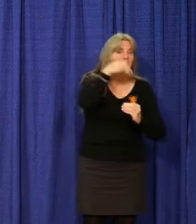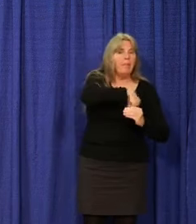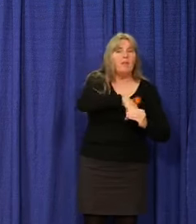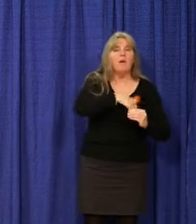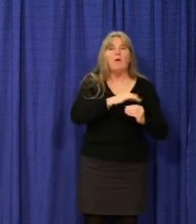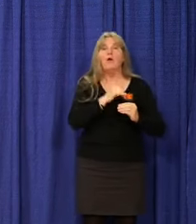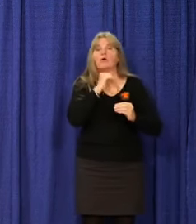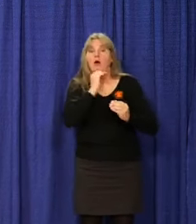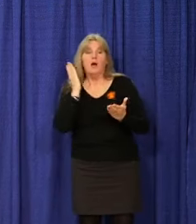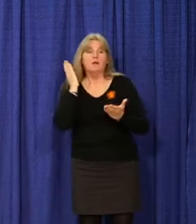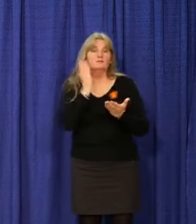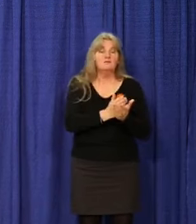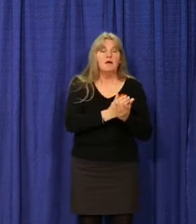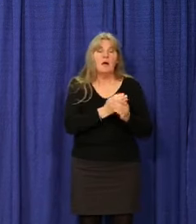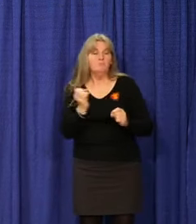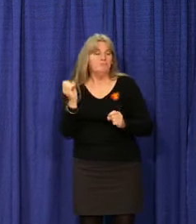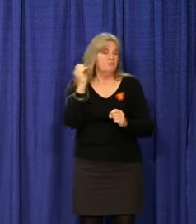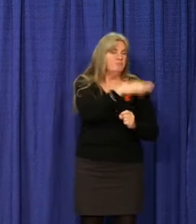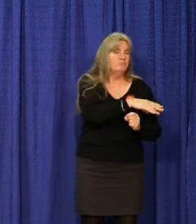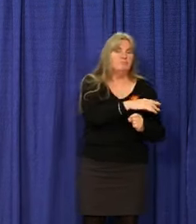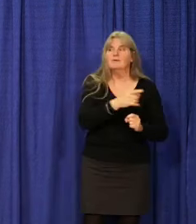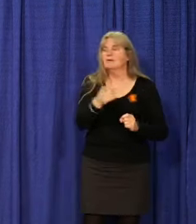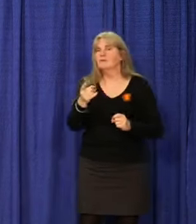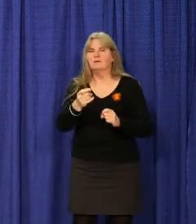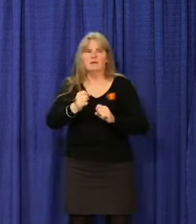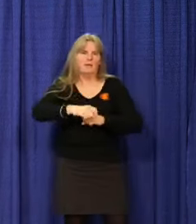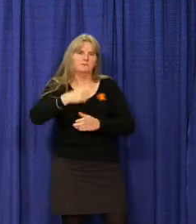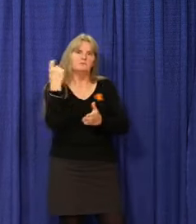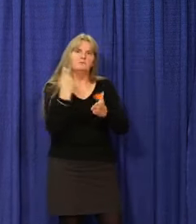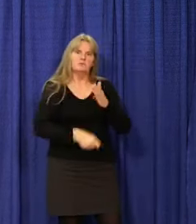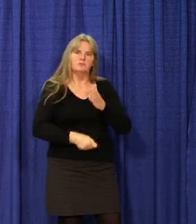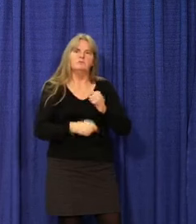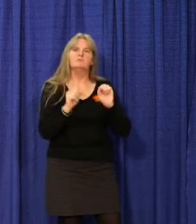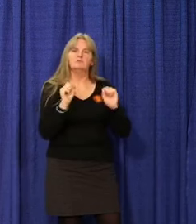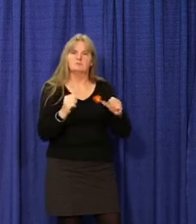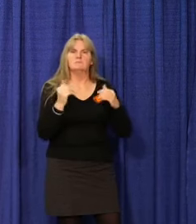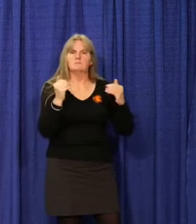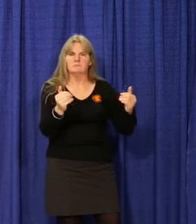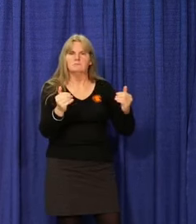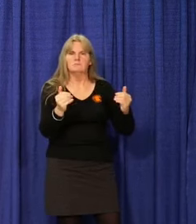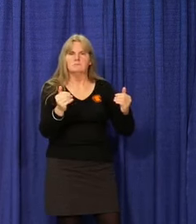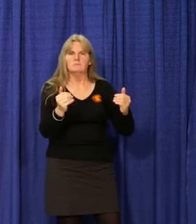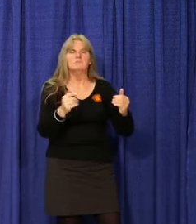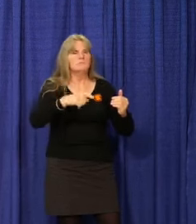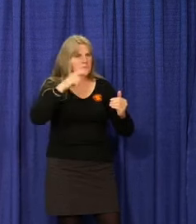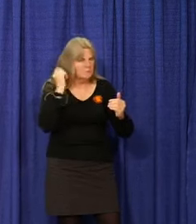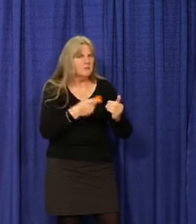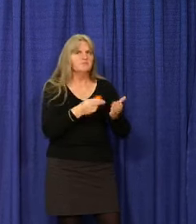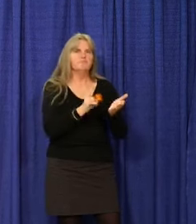required, it is considered an offense under CEMA, and individuals will be charged.